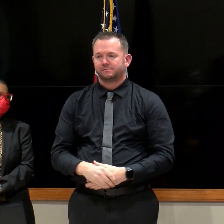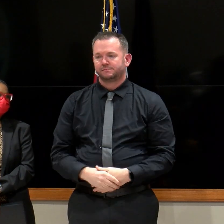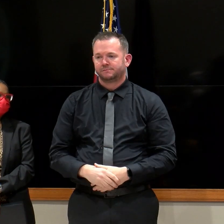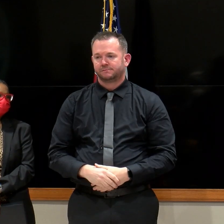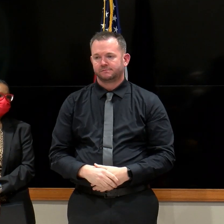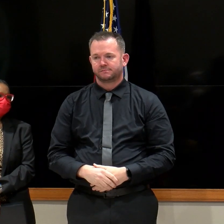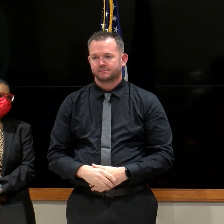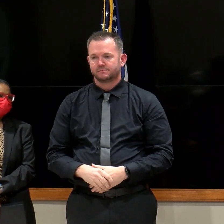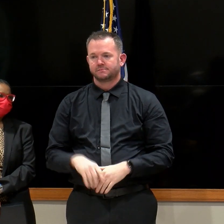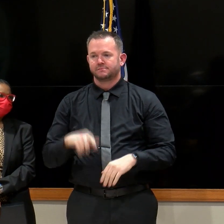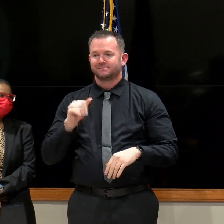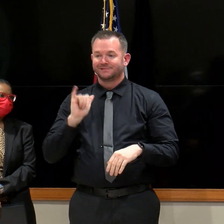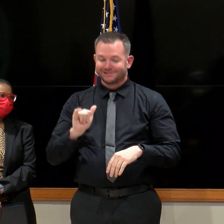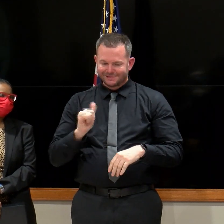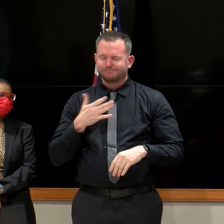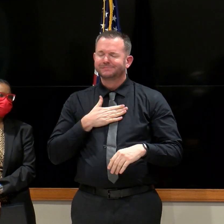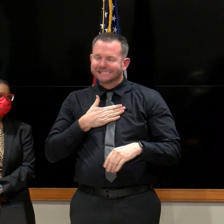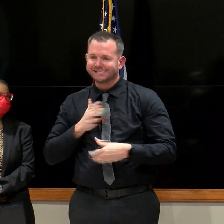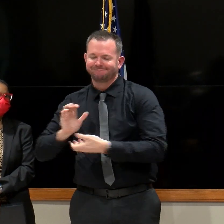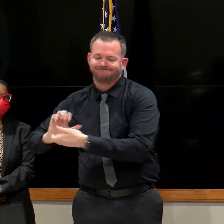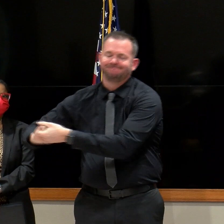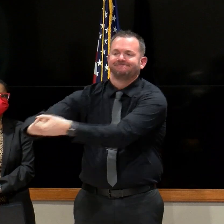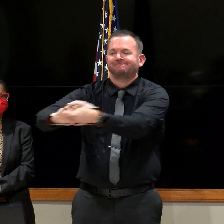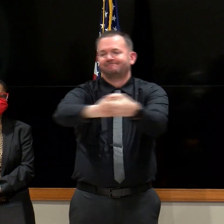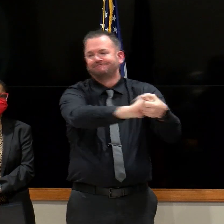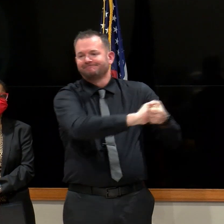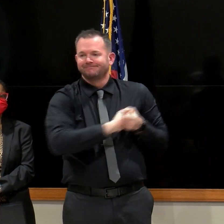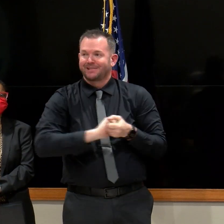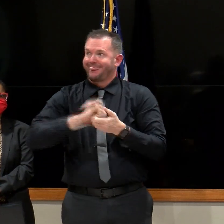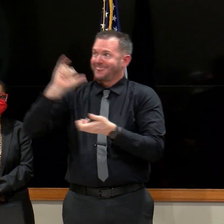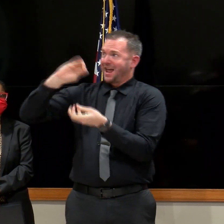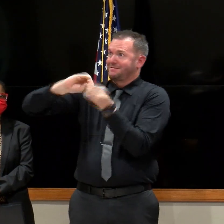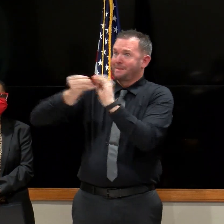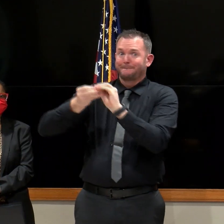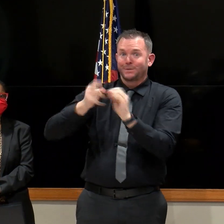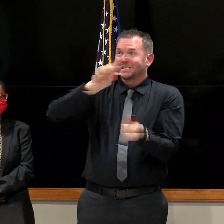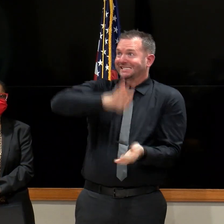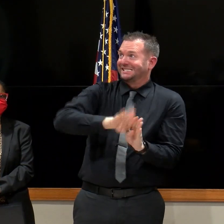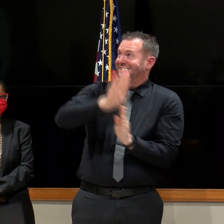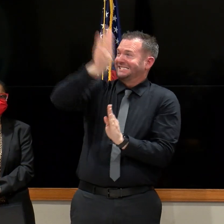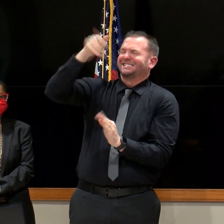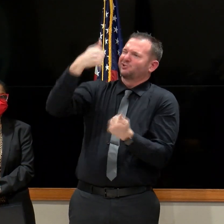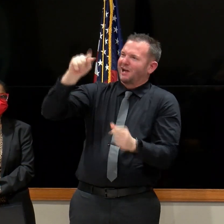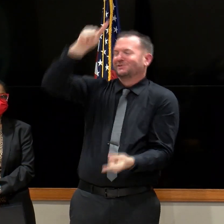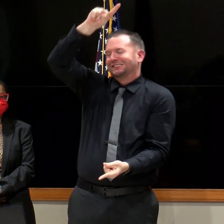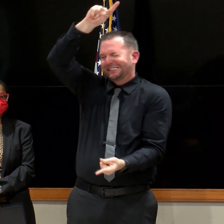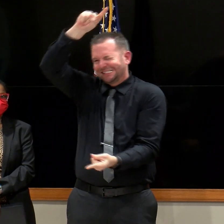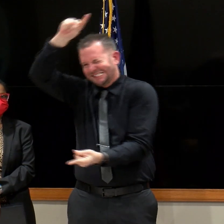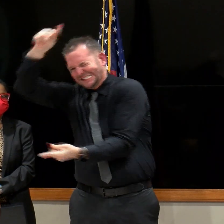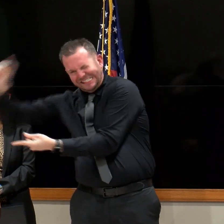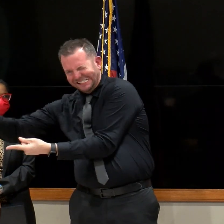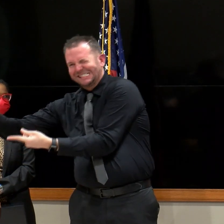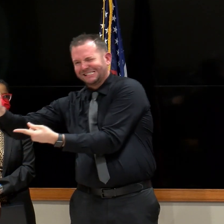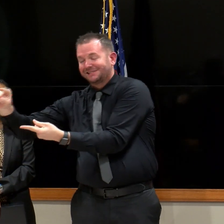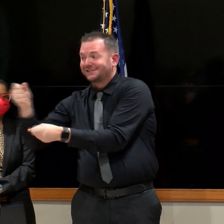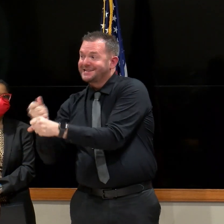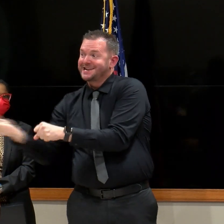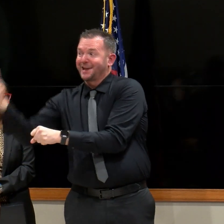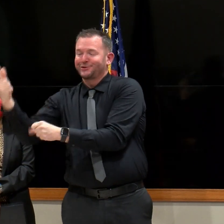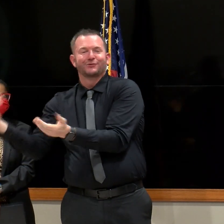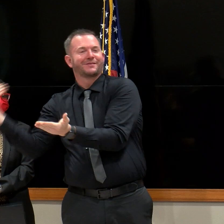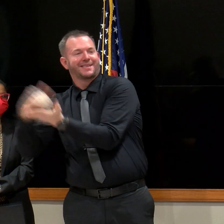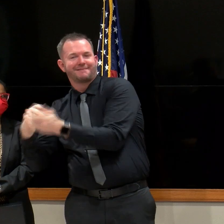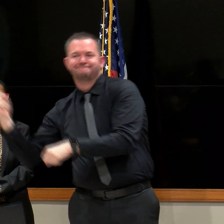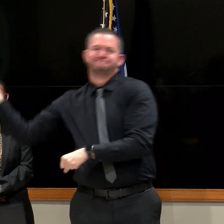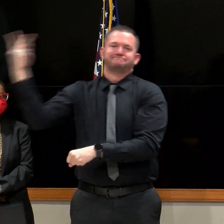together to blunt the spread of this virus, and then let's transition into next year together. And I do want to emphasize